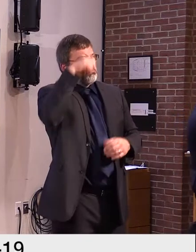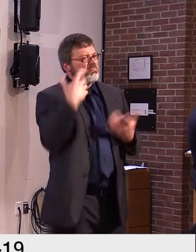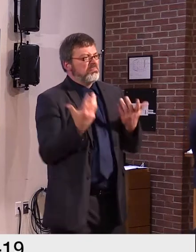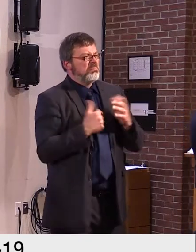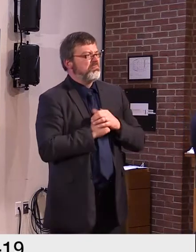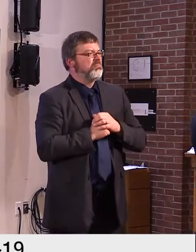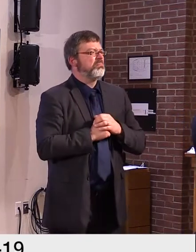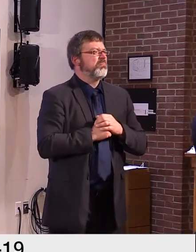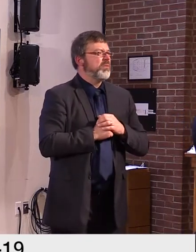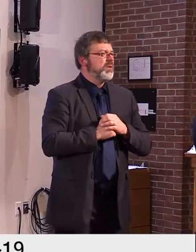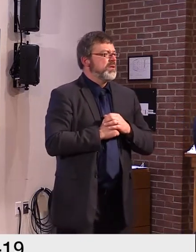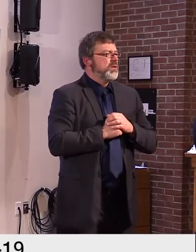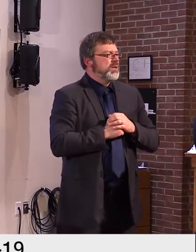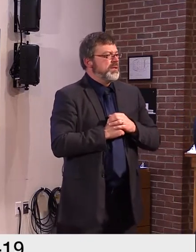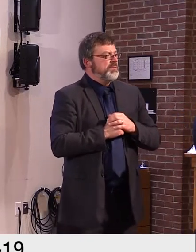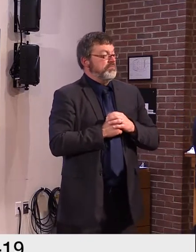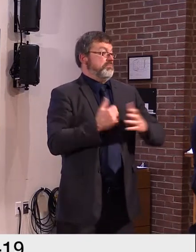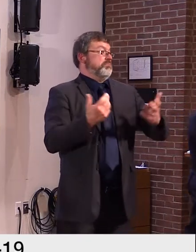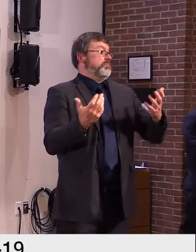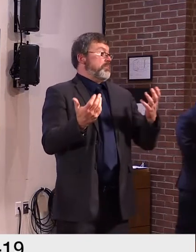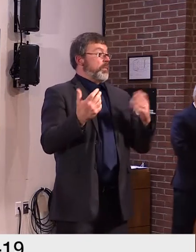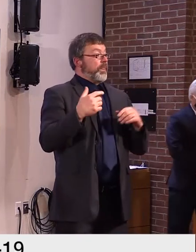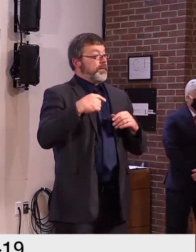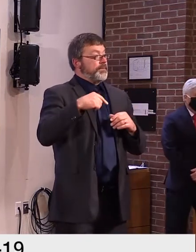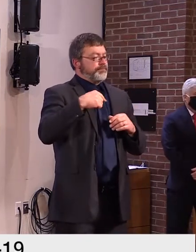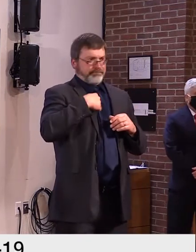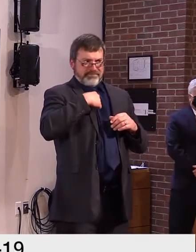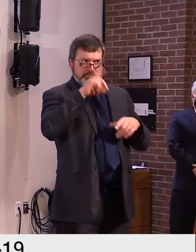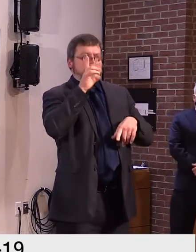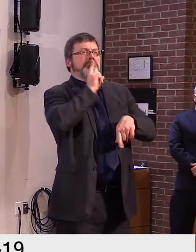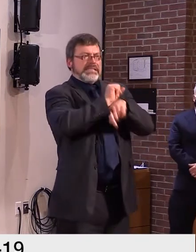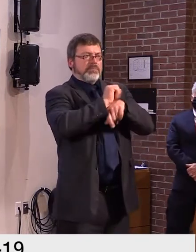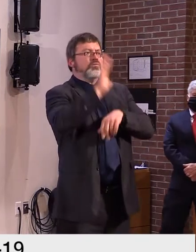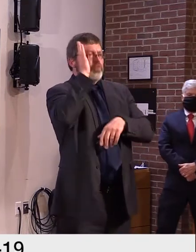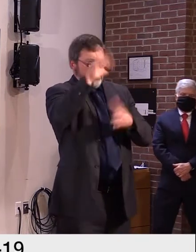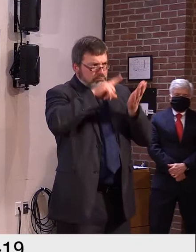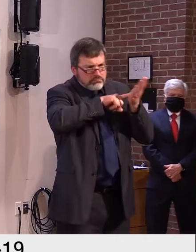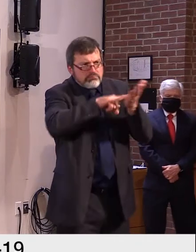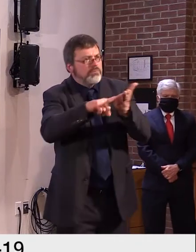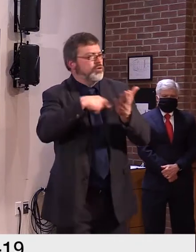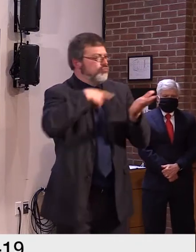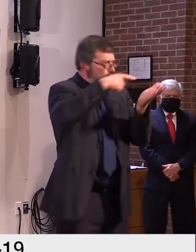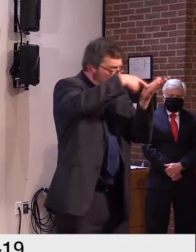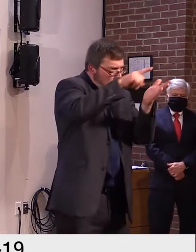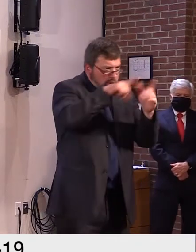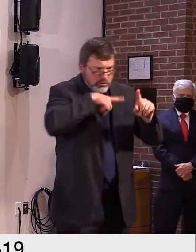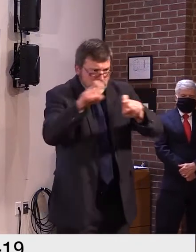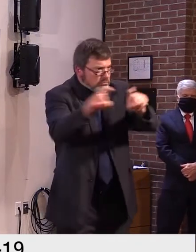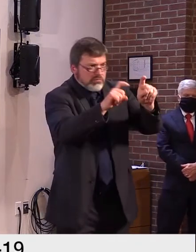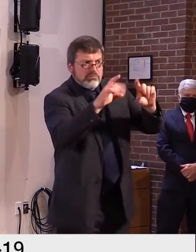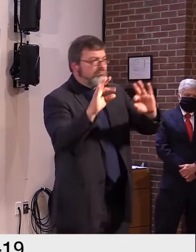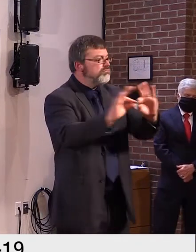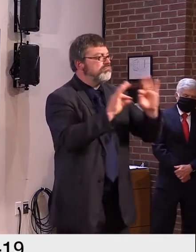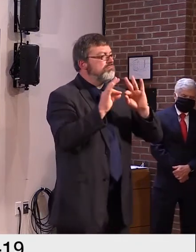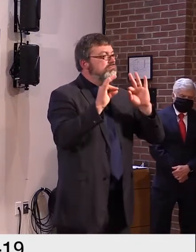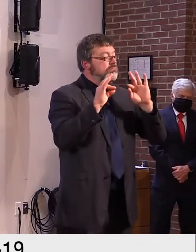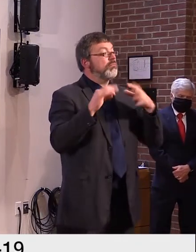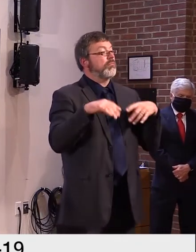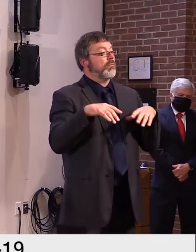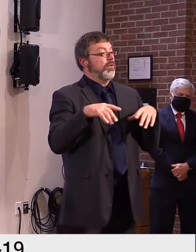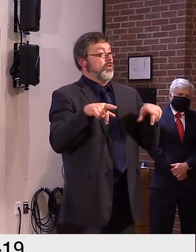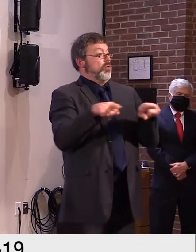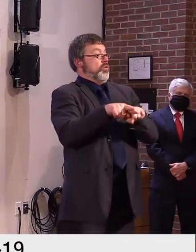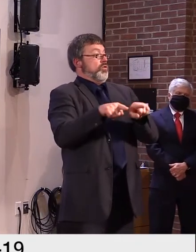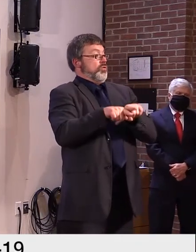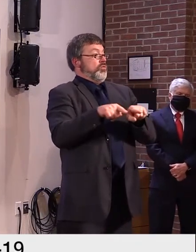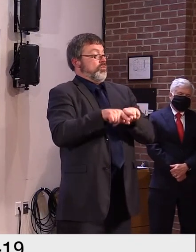we receive communications on a regular basis. I will also say that our call center allows for chat function